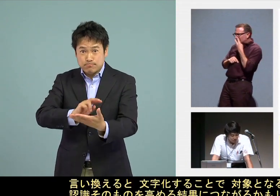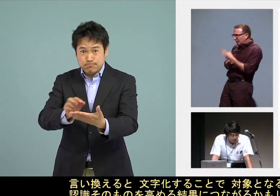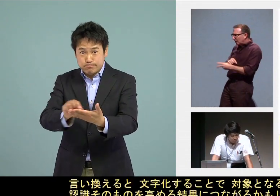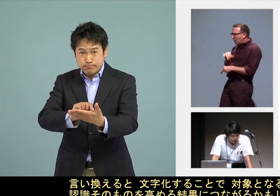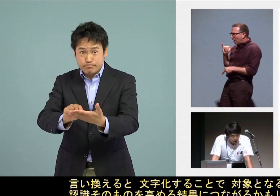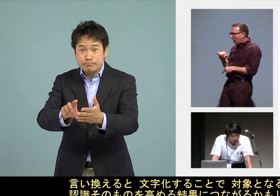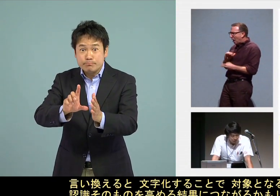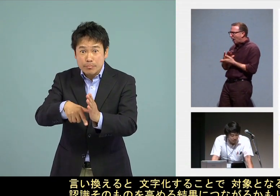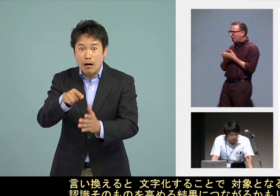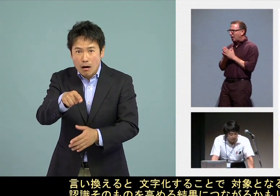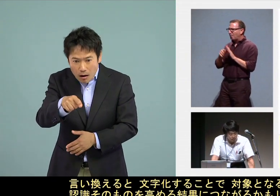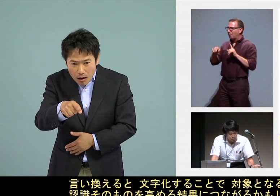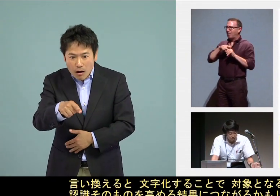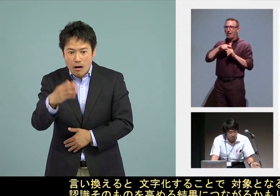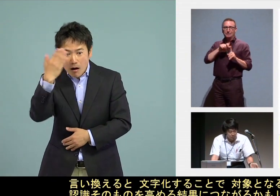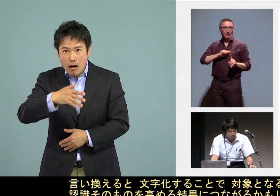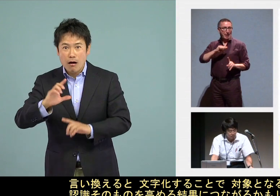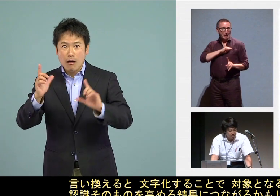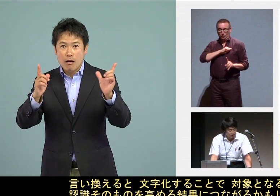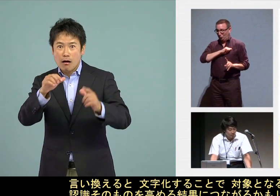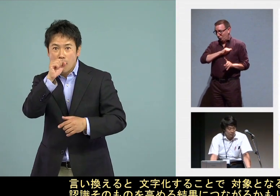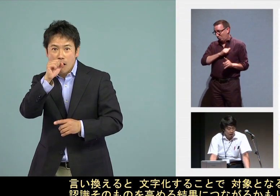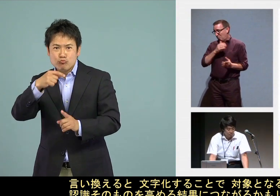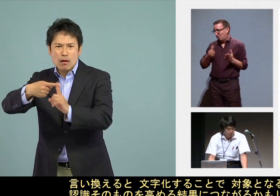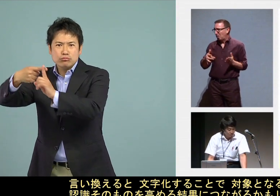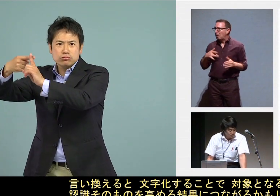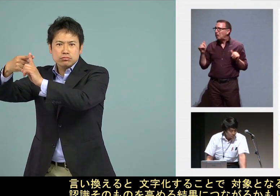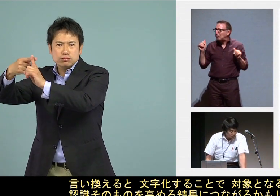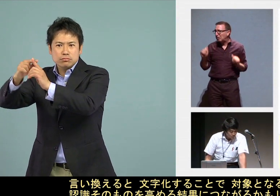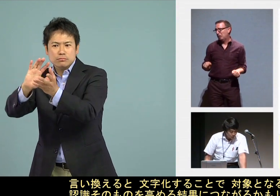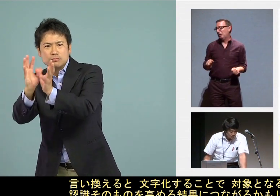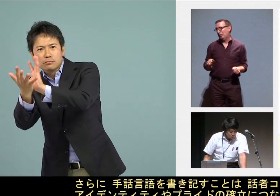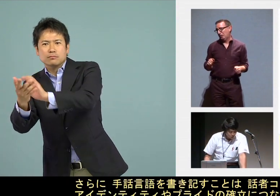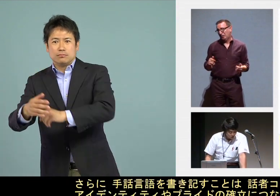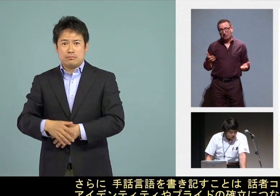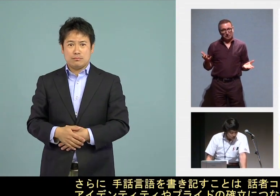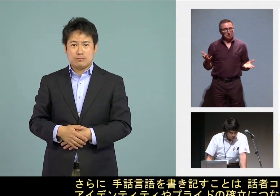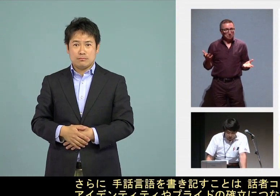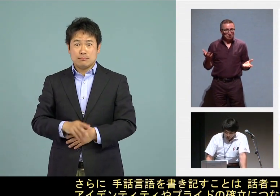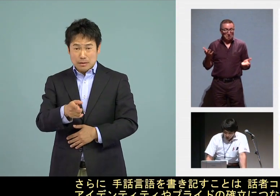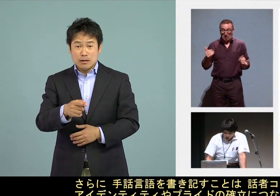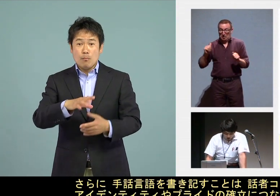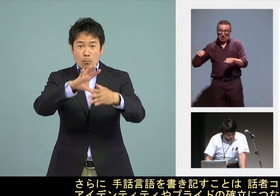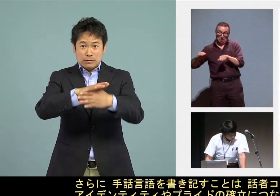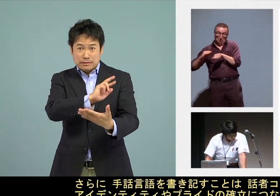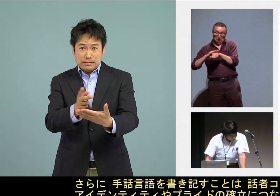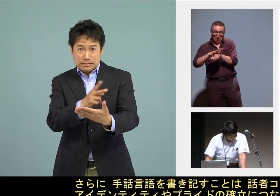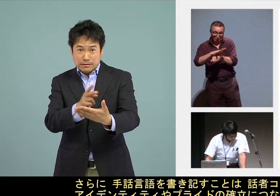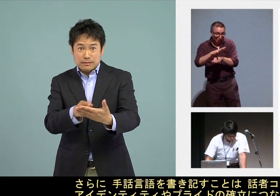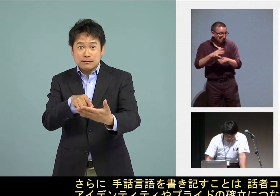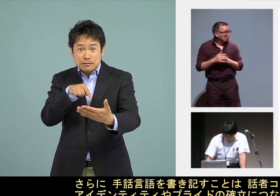other words, it may elevate the perception of the sign language. Moreover,